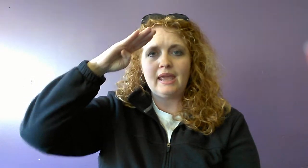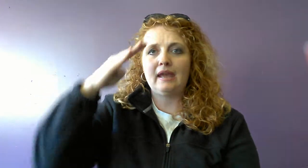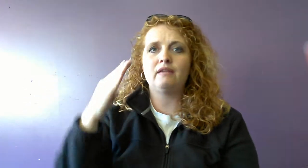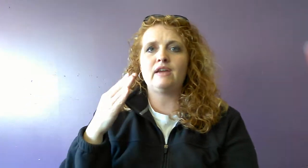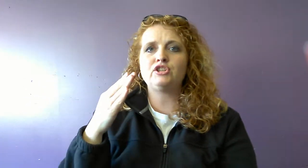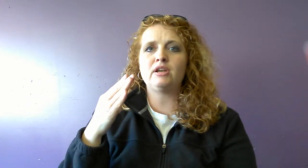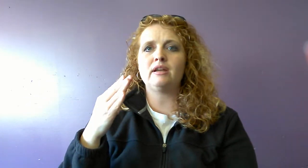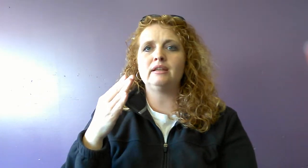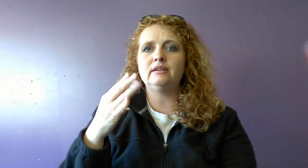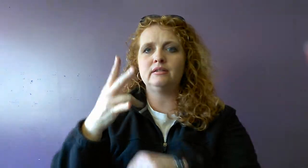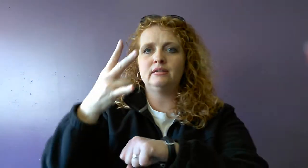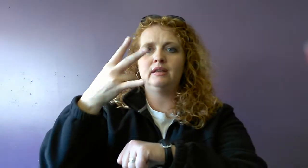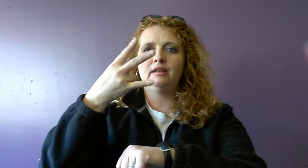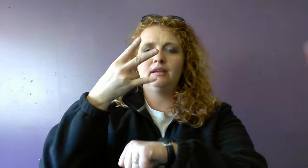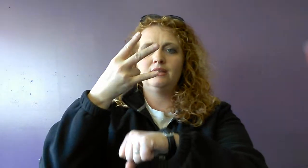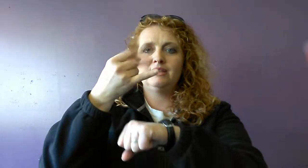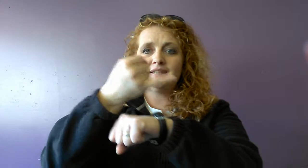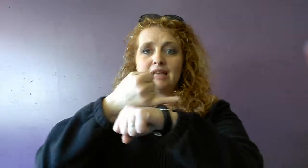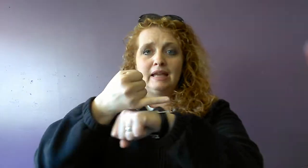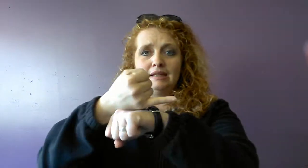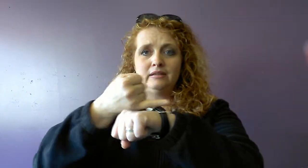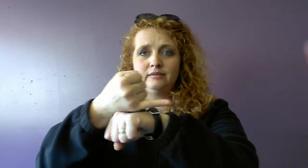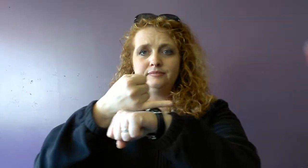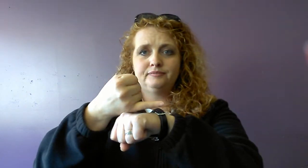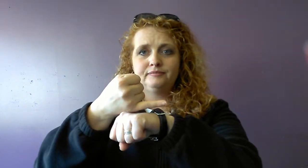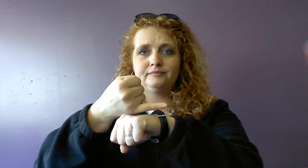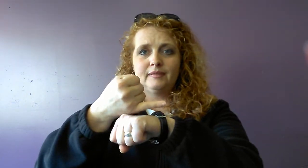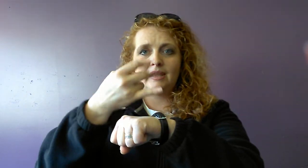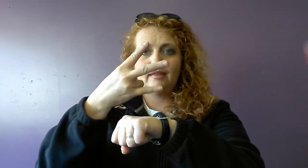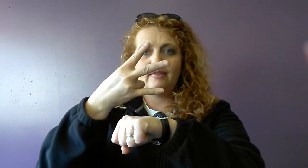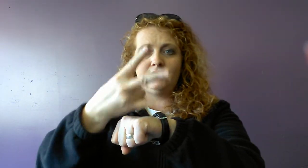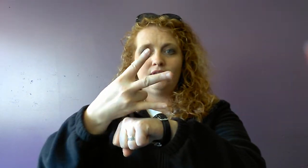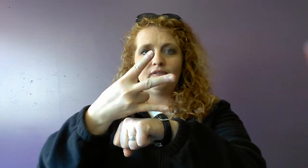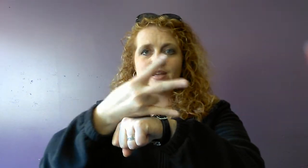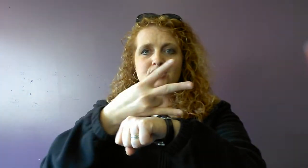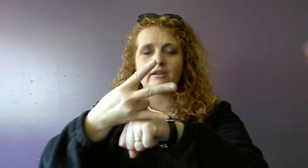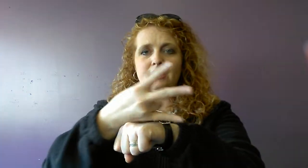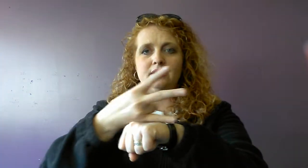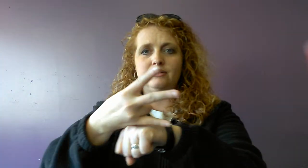And Vashon Island, this is island, this is Vashon Island,